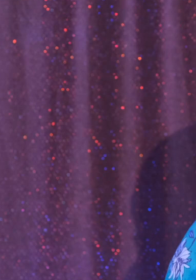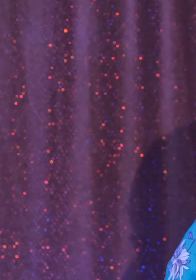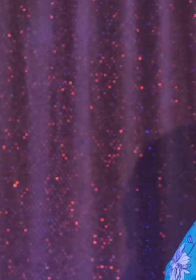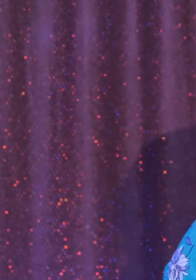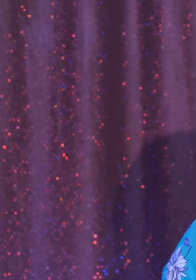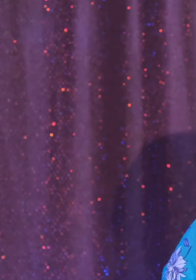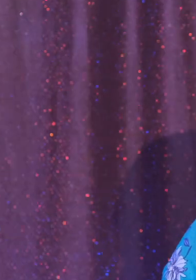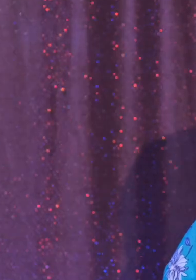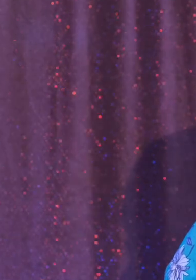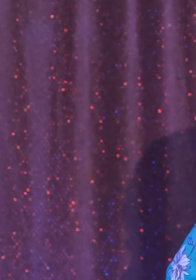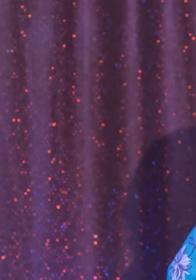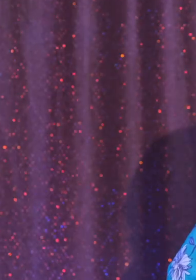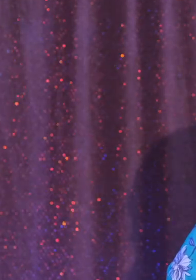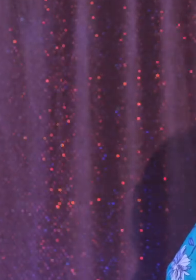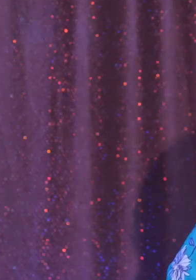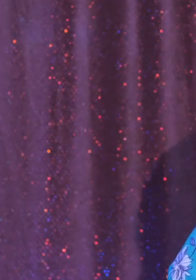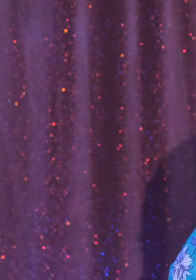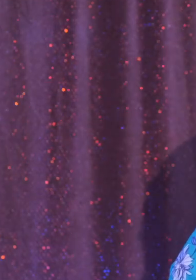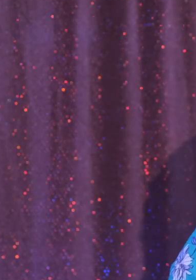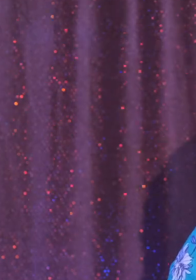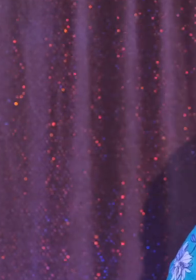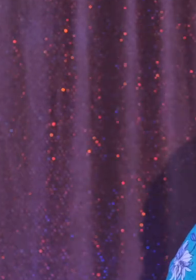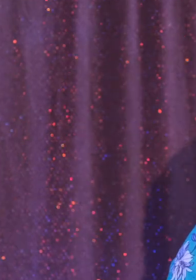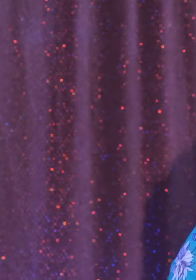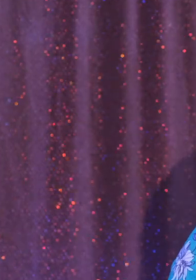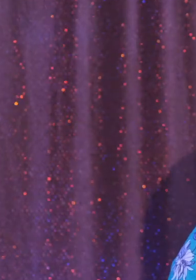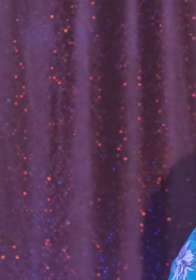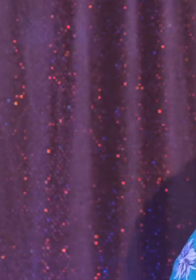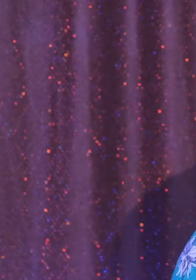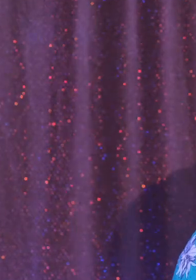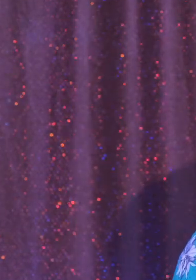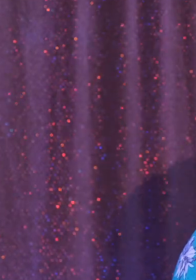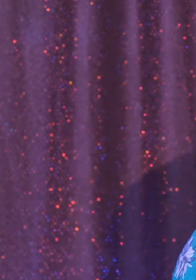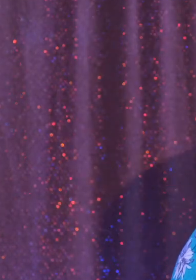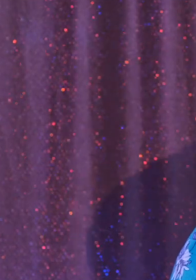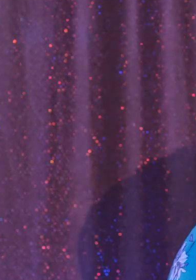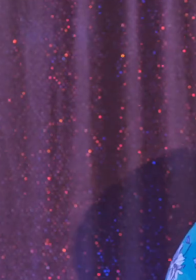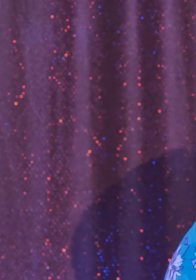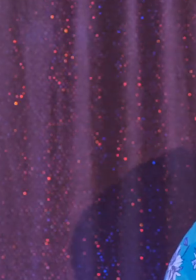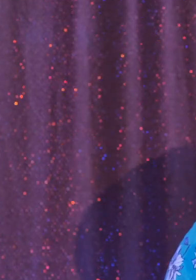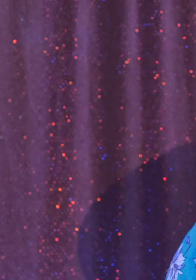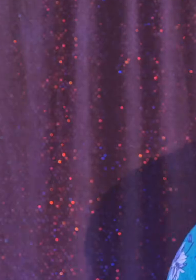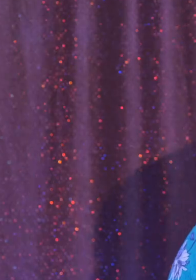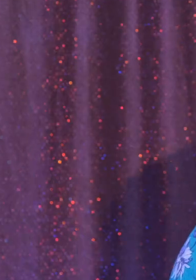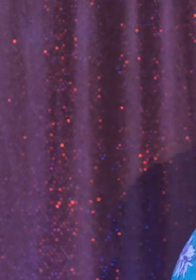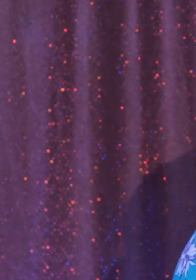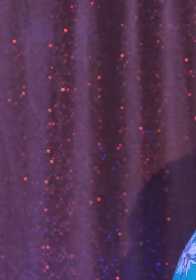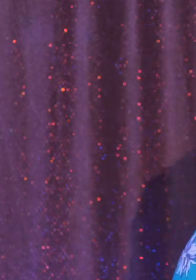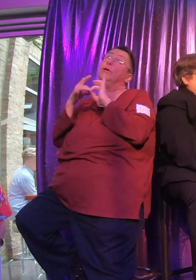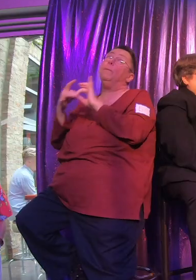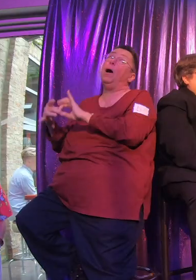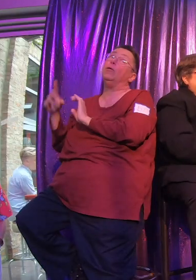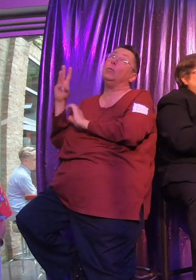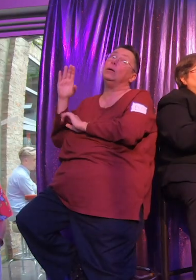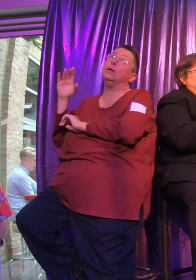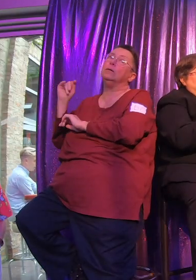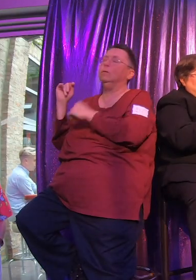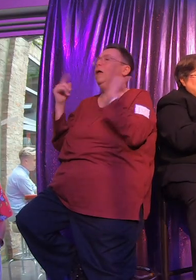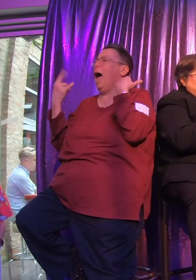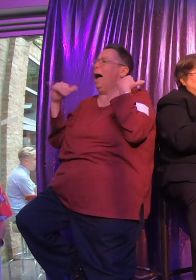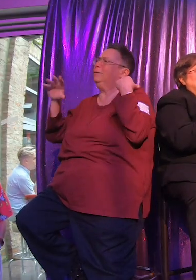Windy City Times continues its work, daily work. You're still part of the Windy City Times.